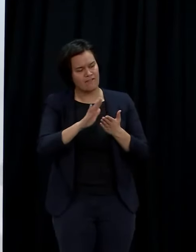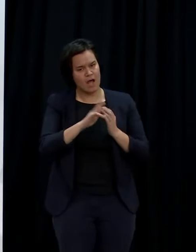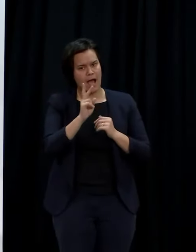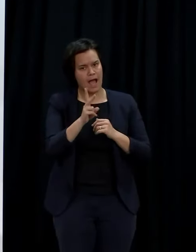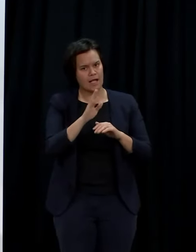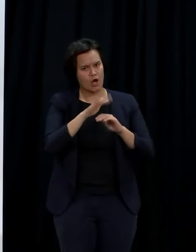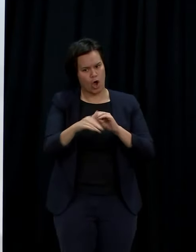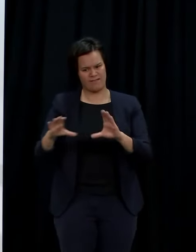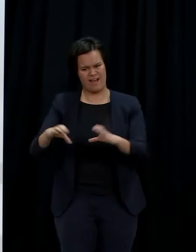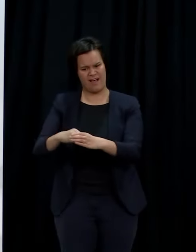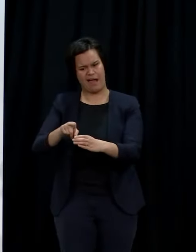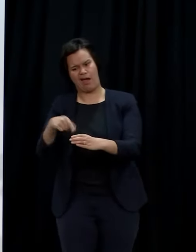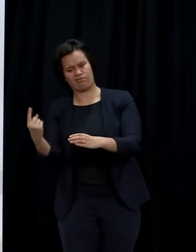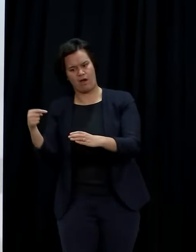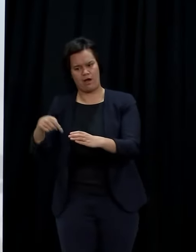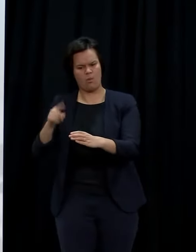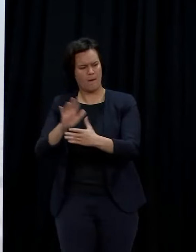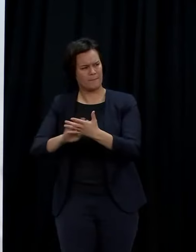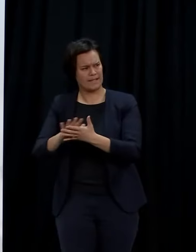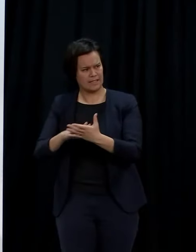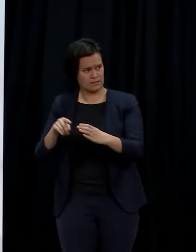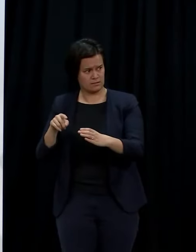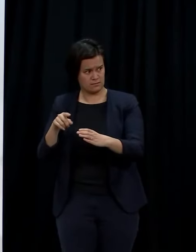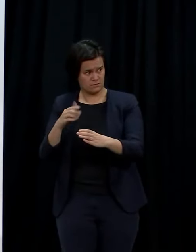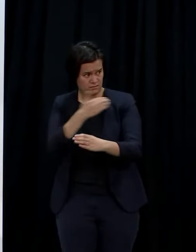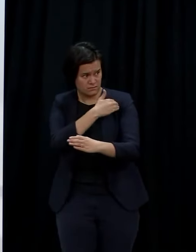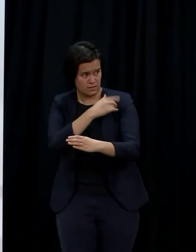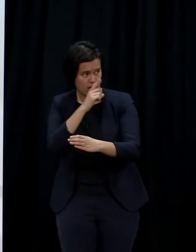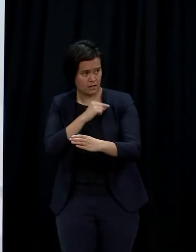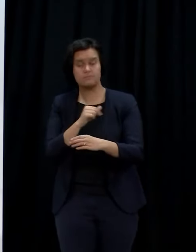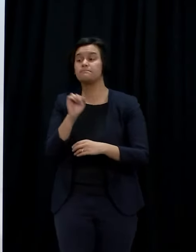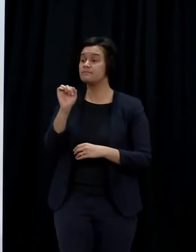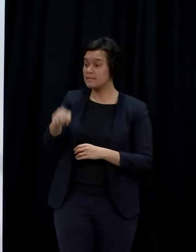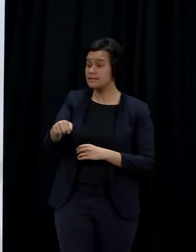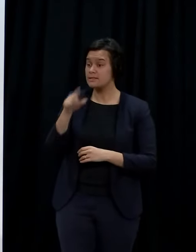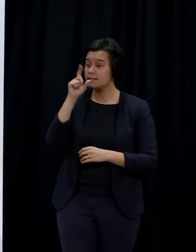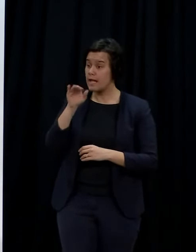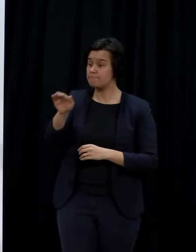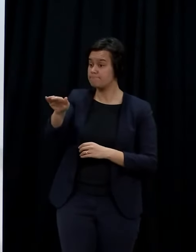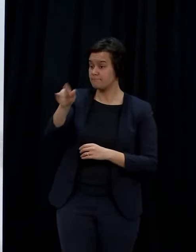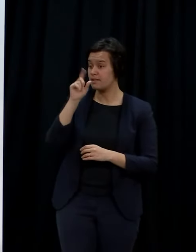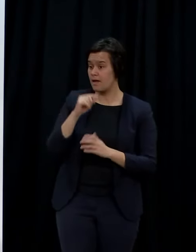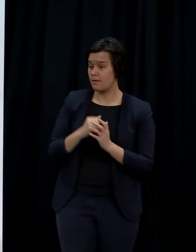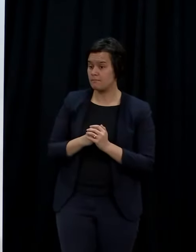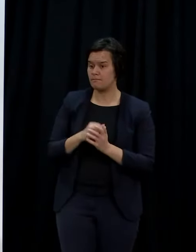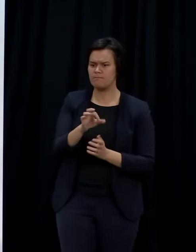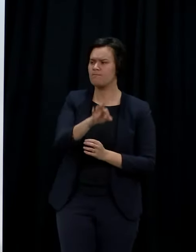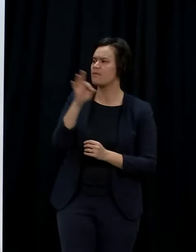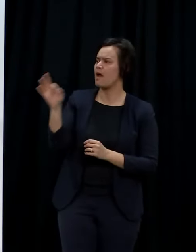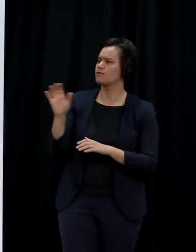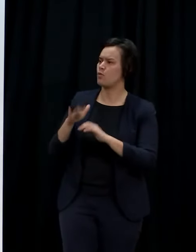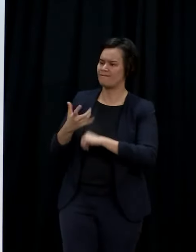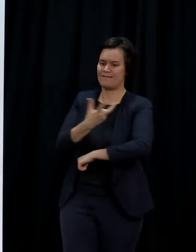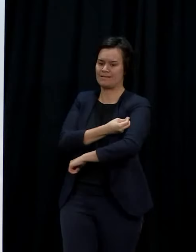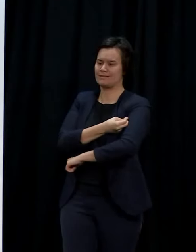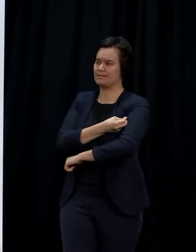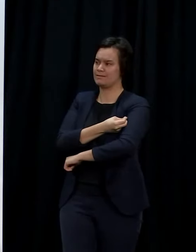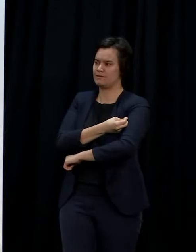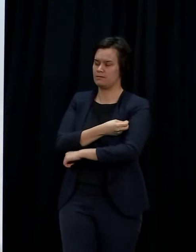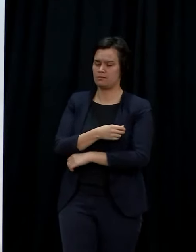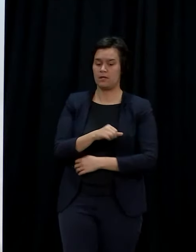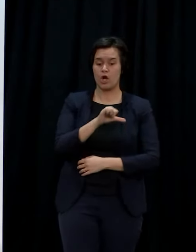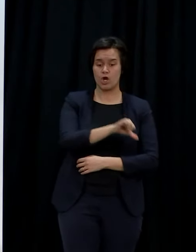that category is and who they would be after? Yes, indeed. Yeah. We can do that. Prime Minister, in the front. On the vaccine,